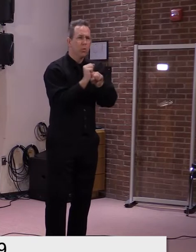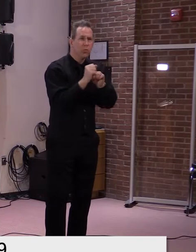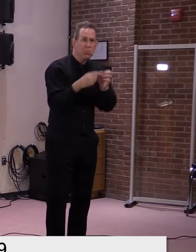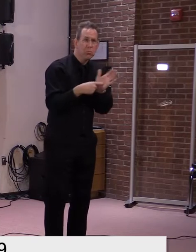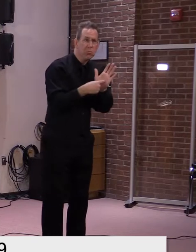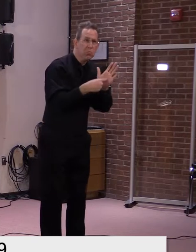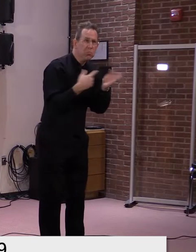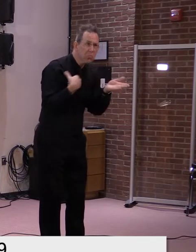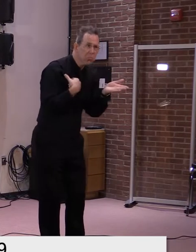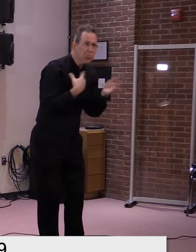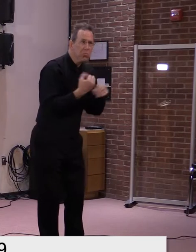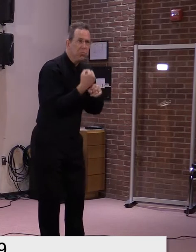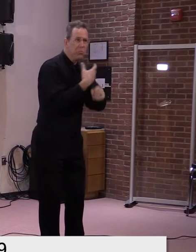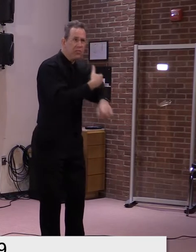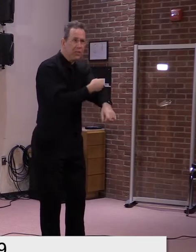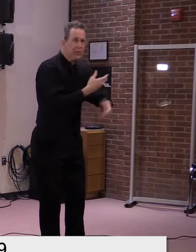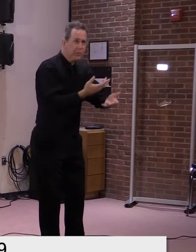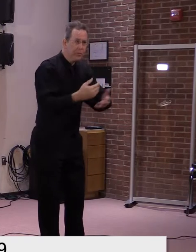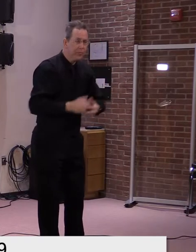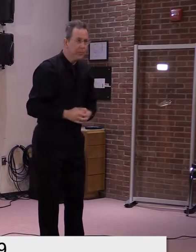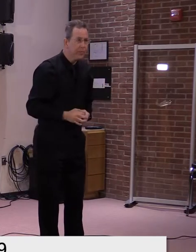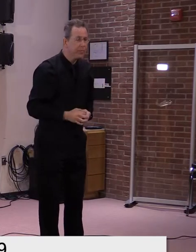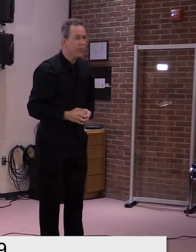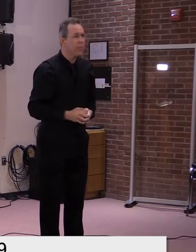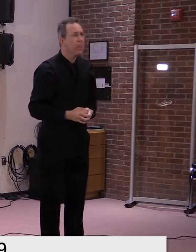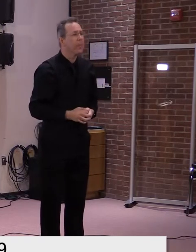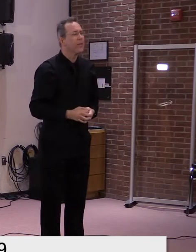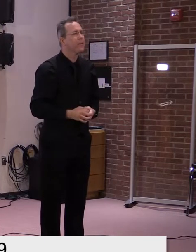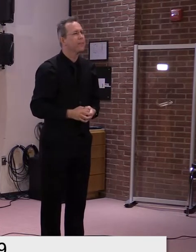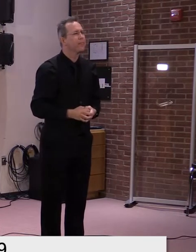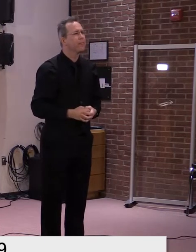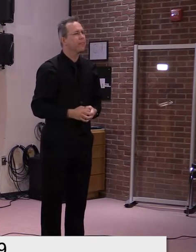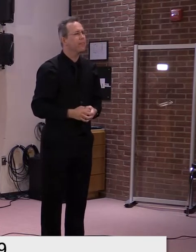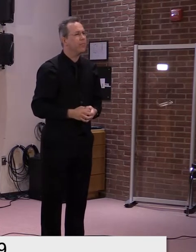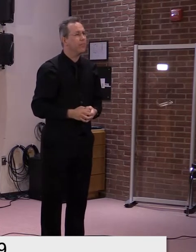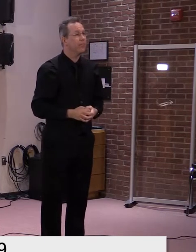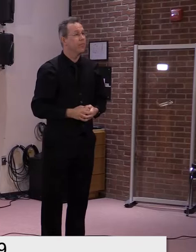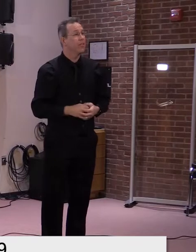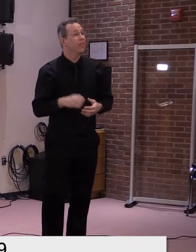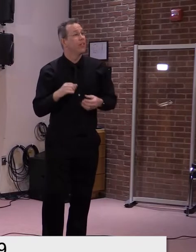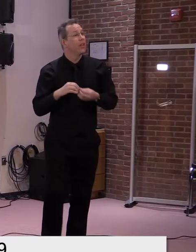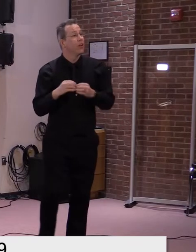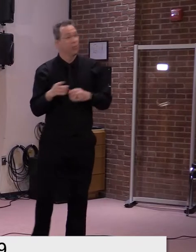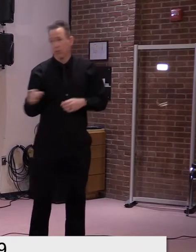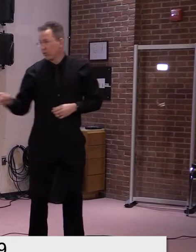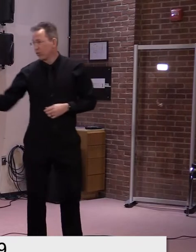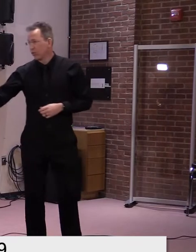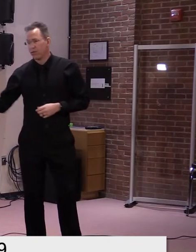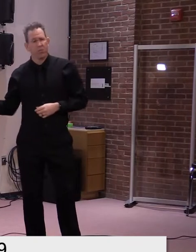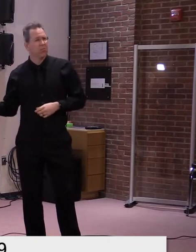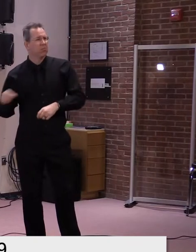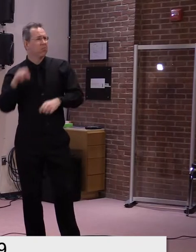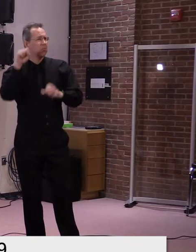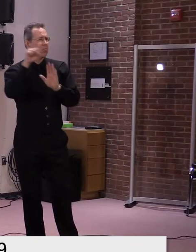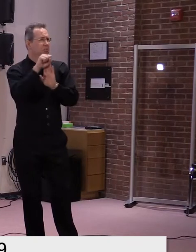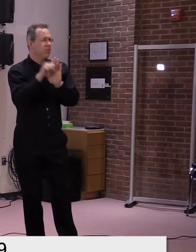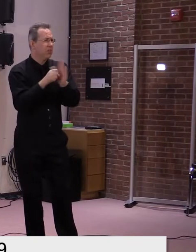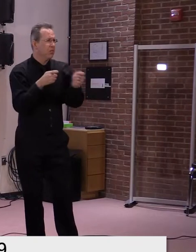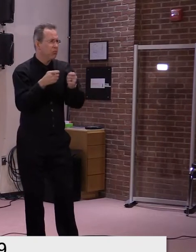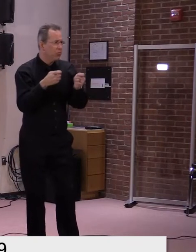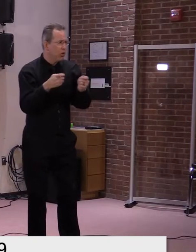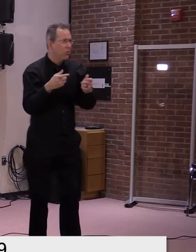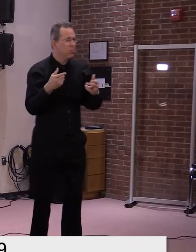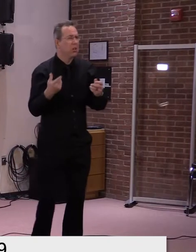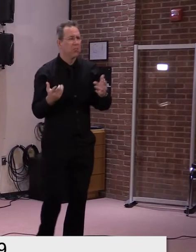healthvermont.gov/myvaccine, which also has a link of the pharmacy's websites. Incarcerated individuals age 18